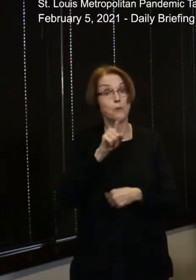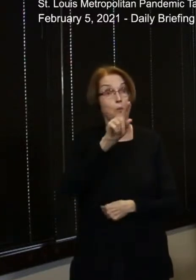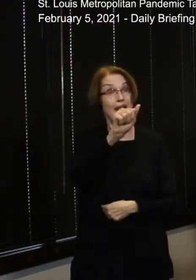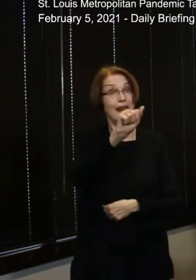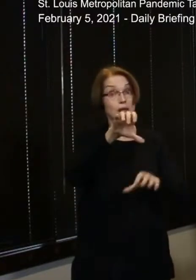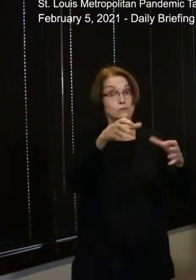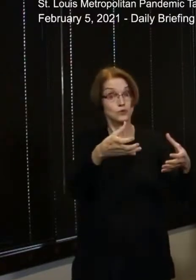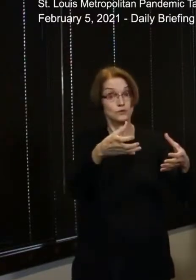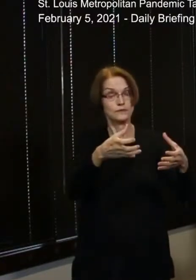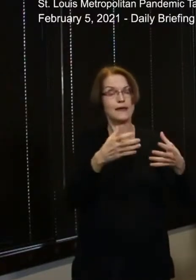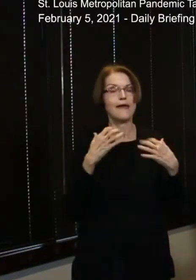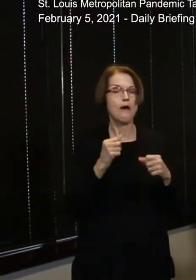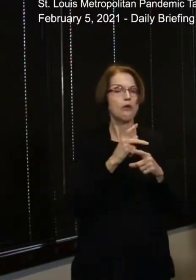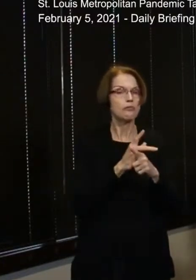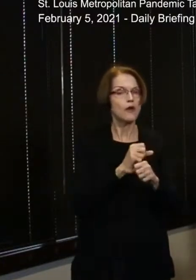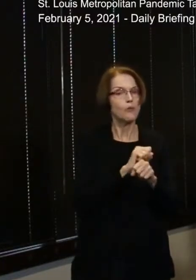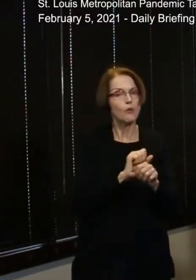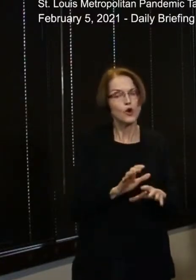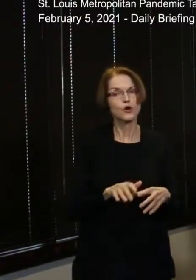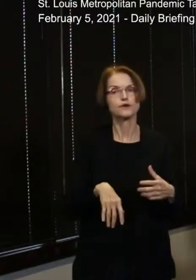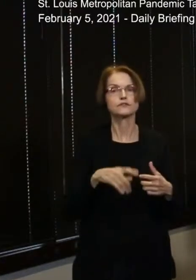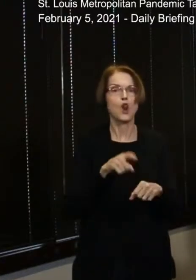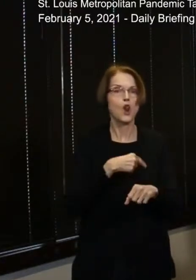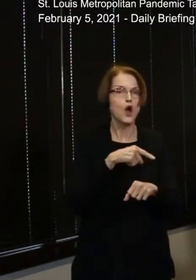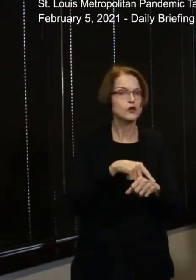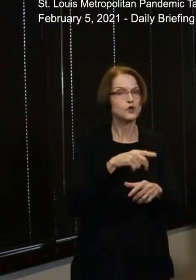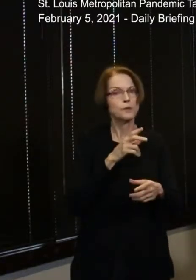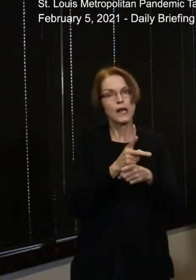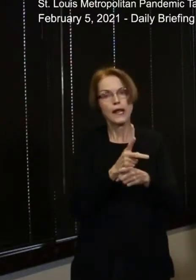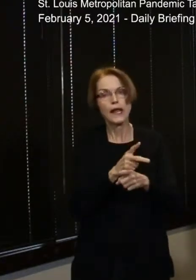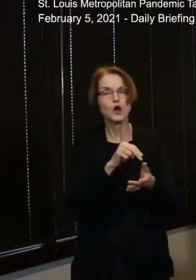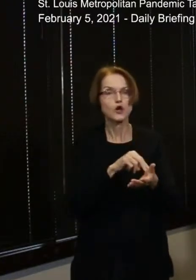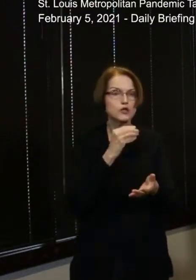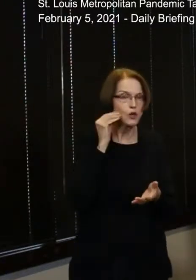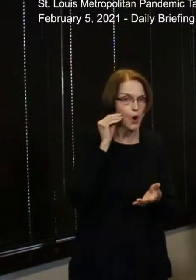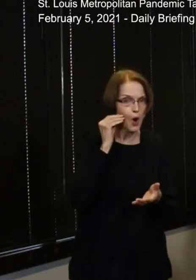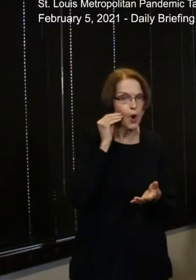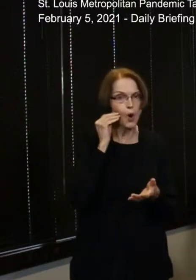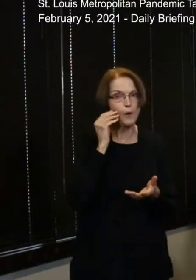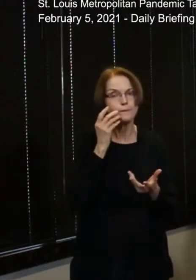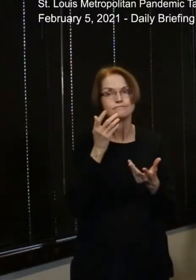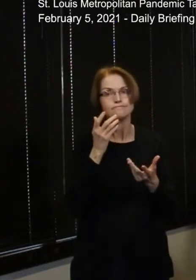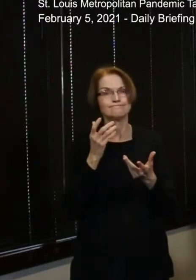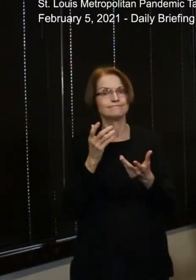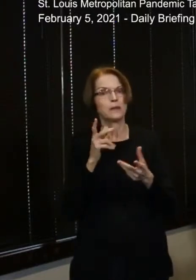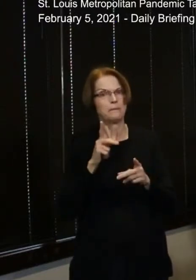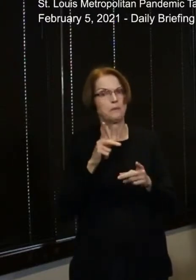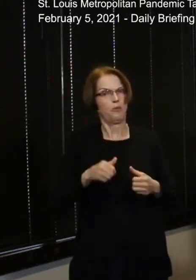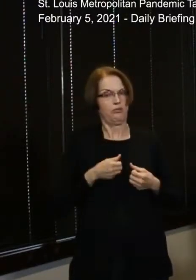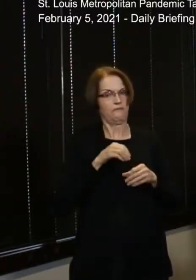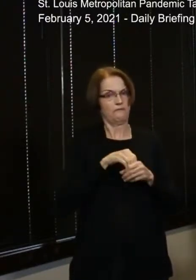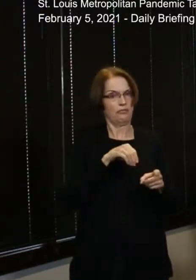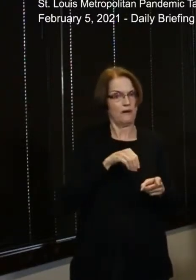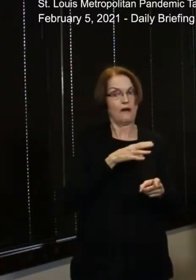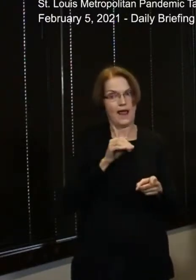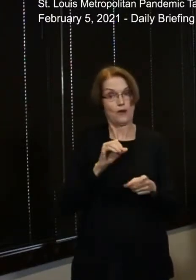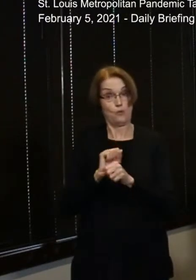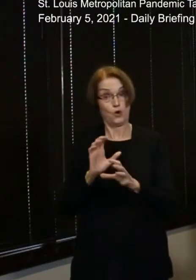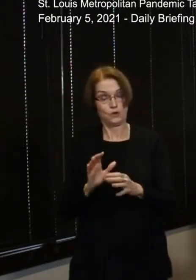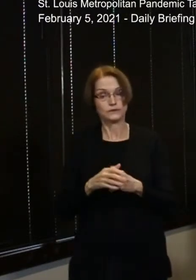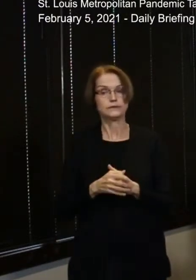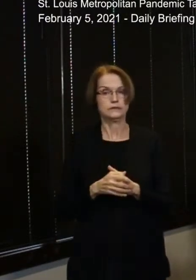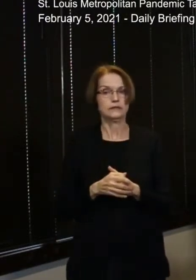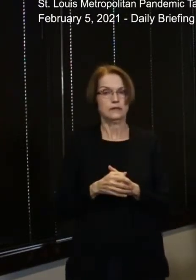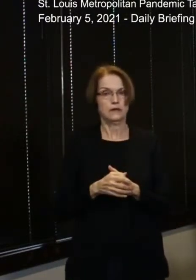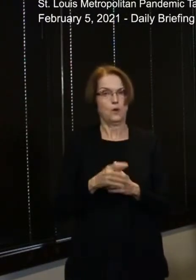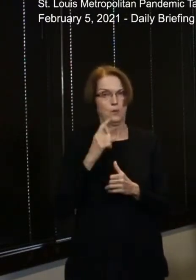population, which was healthcare workers, long-term care, nursing home, both residents and workers. And we believe that we're getting close